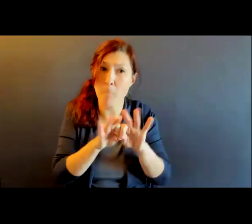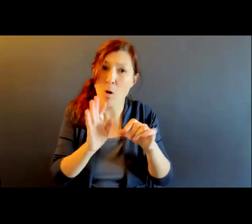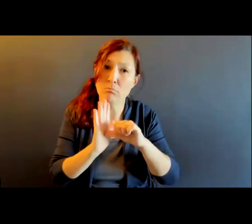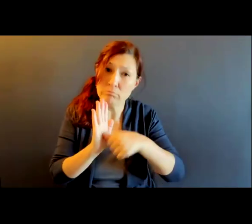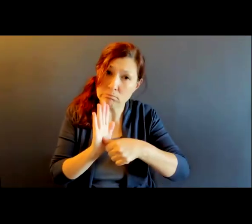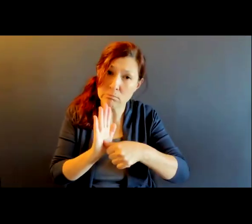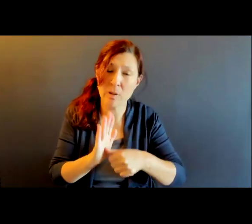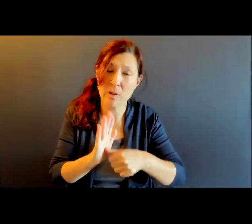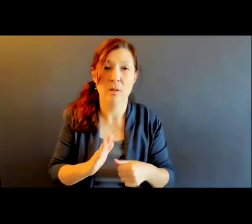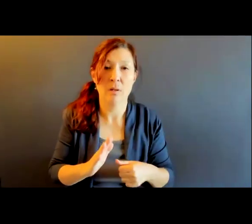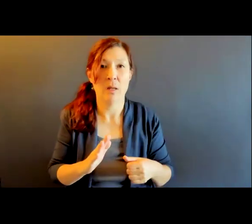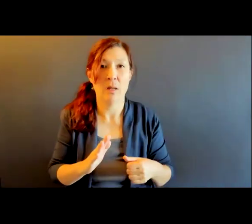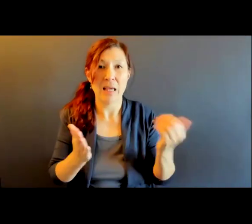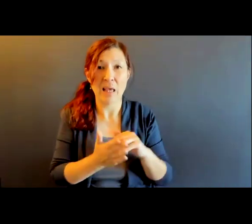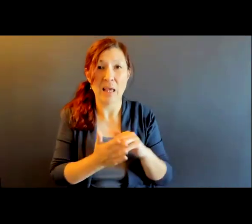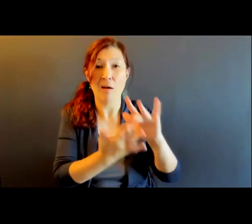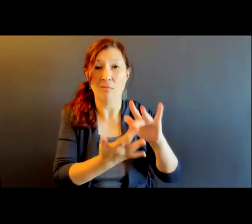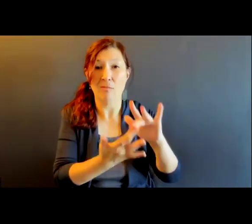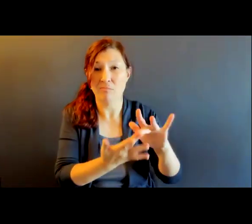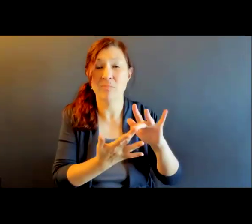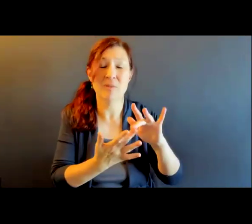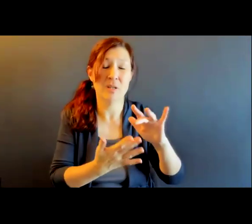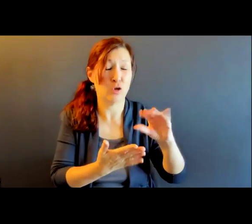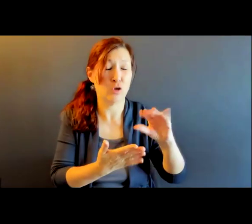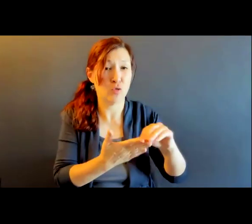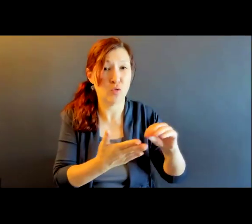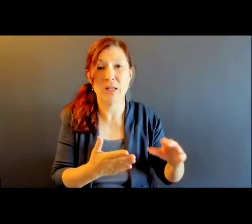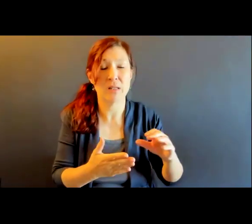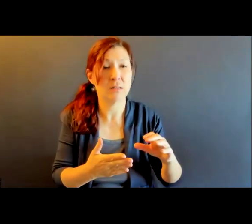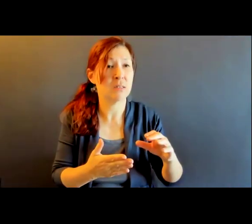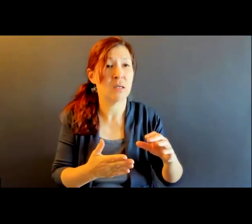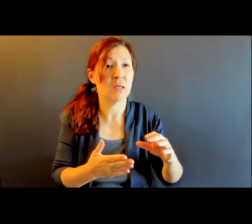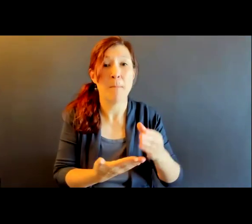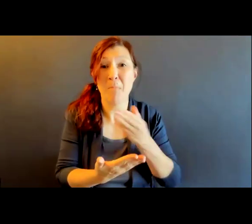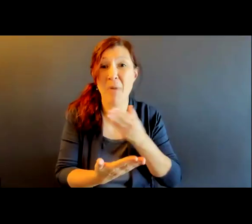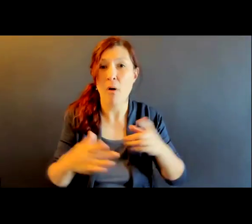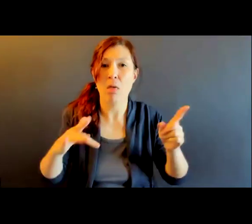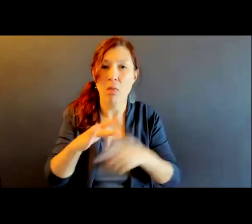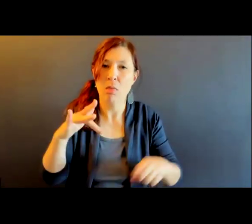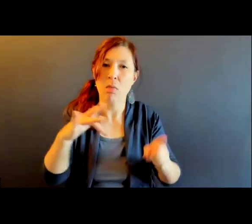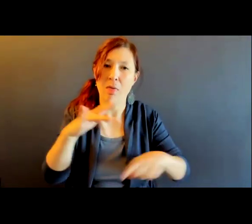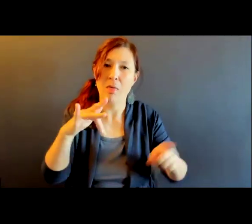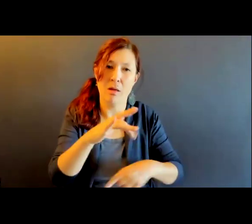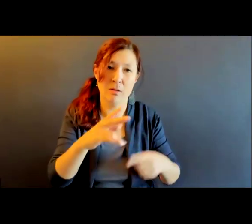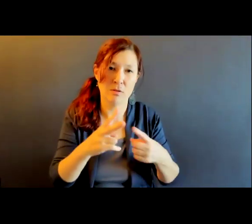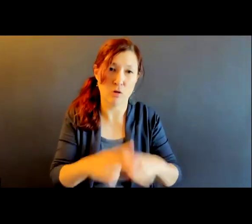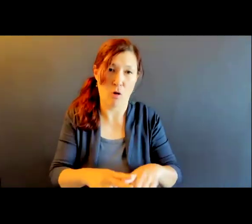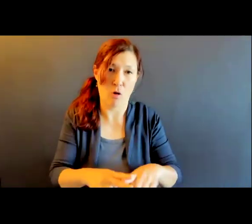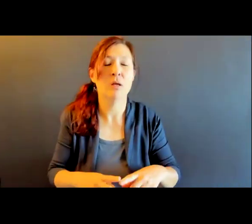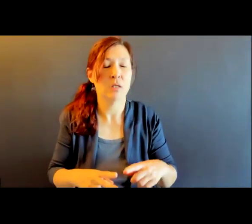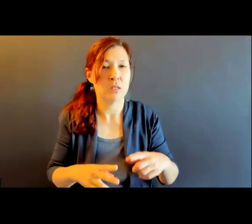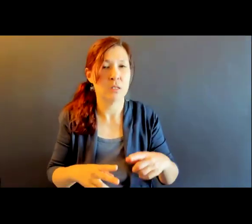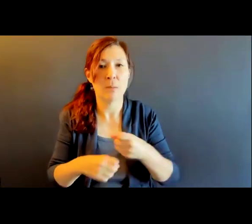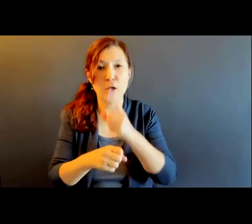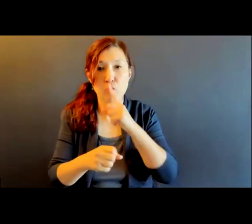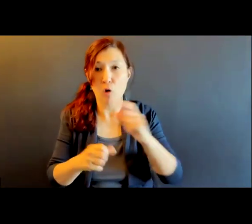is to really reach out to our kids and not let a pattern of chronic absenteeism form. And we need everybody's help to do that.